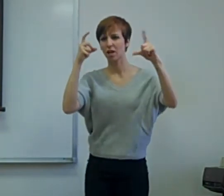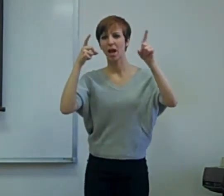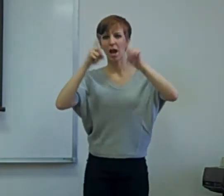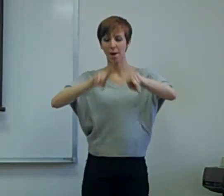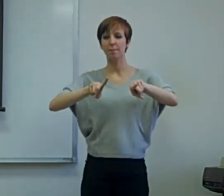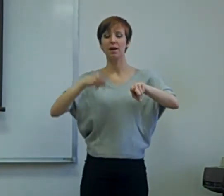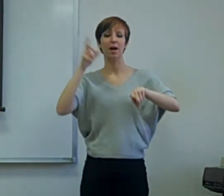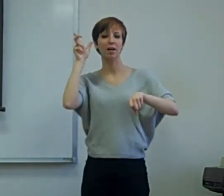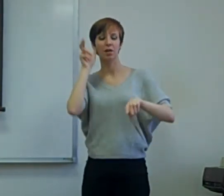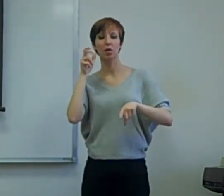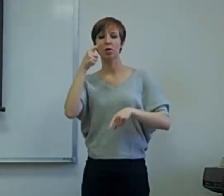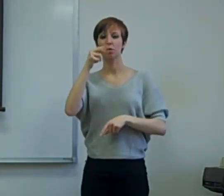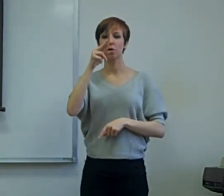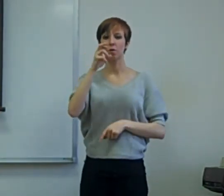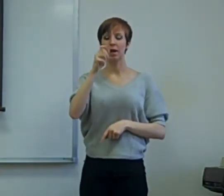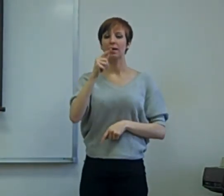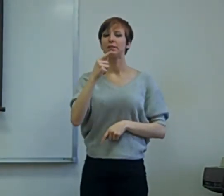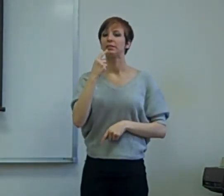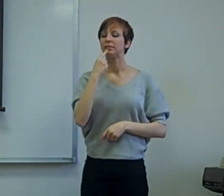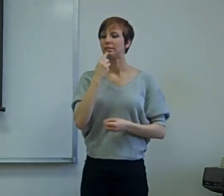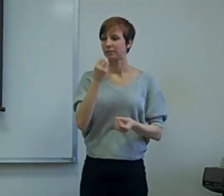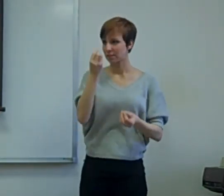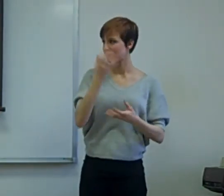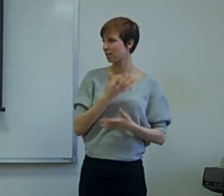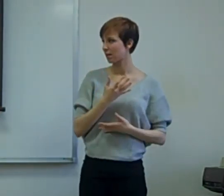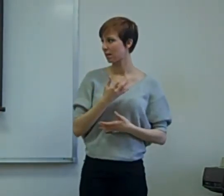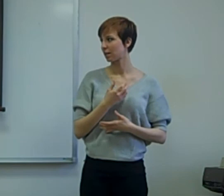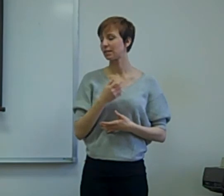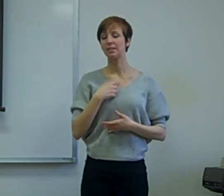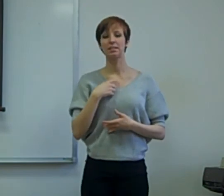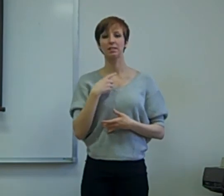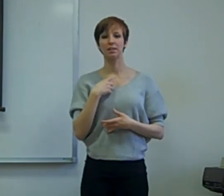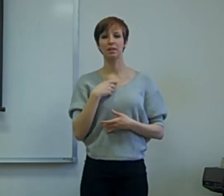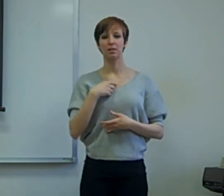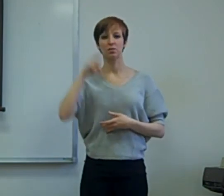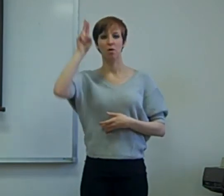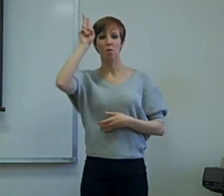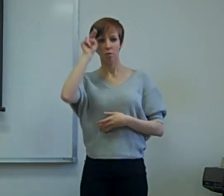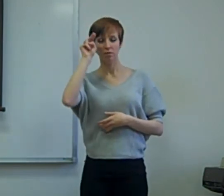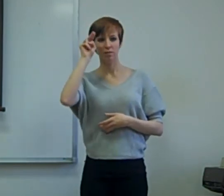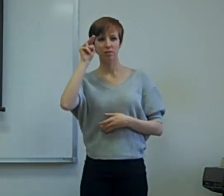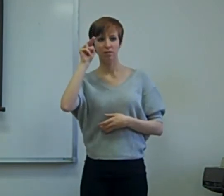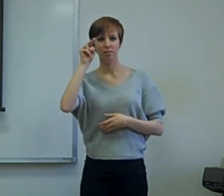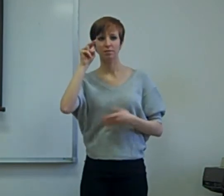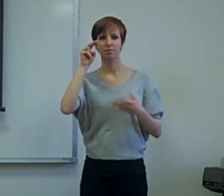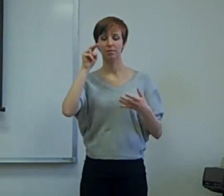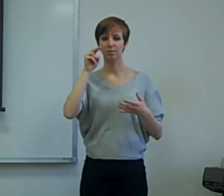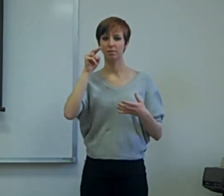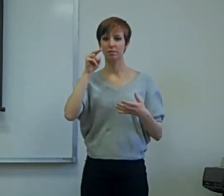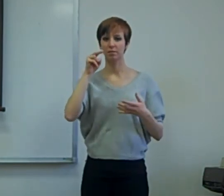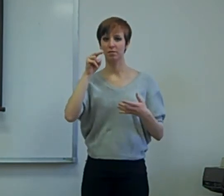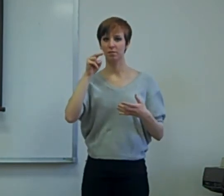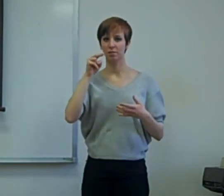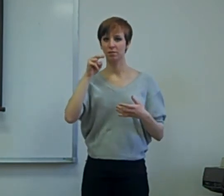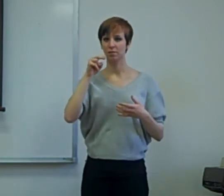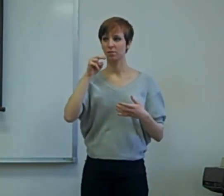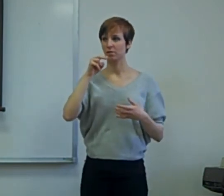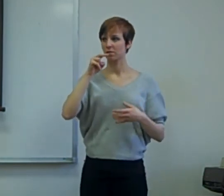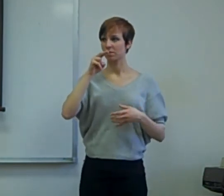say, and I look, and there's a horse running through the sky. Here's his